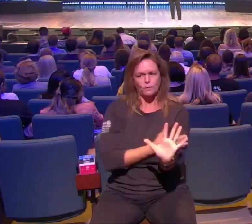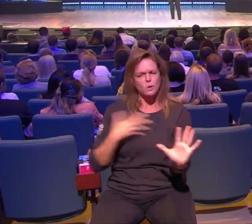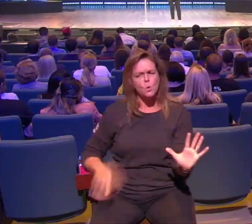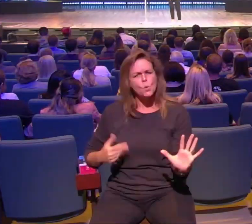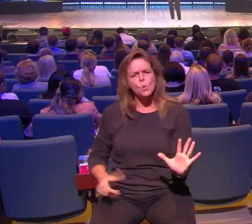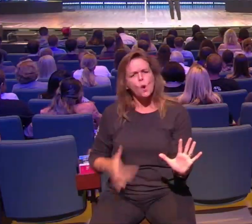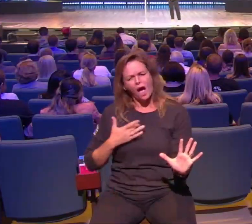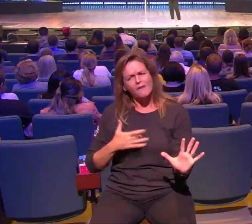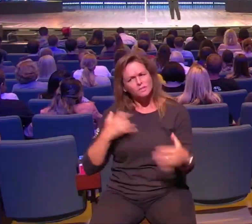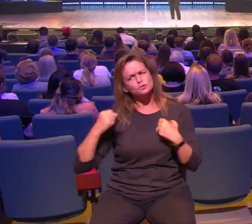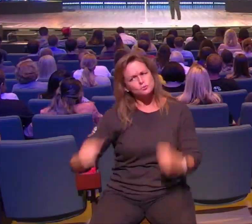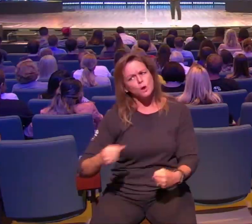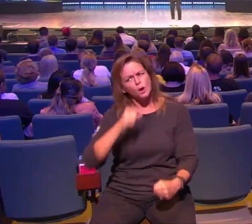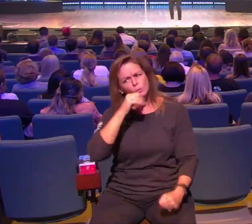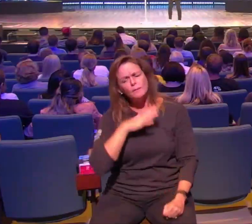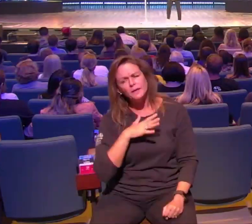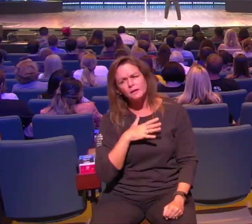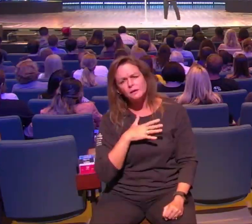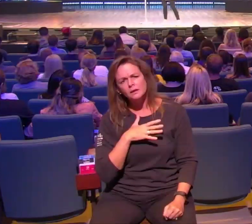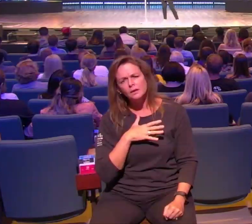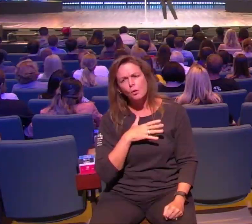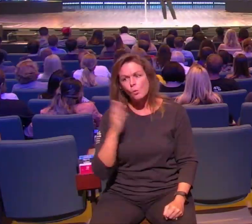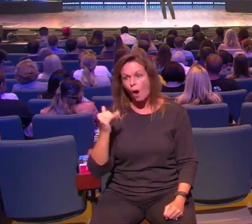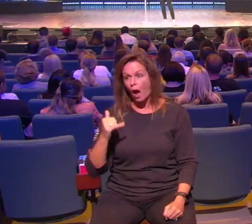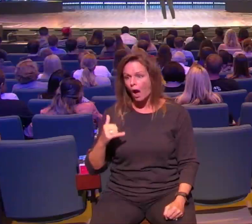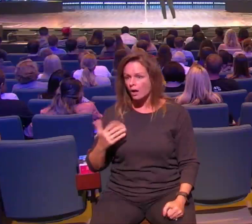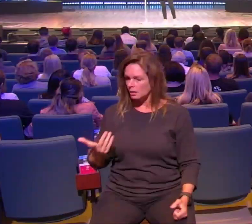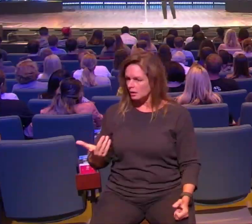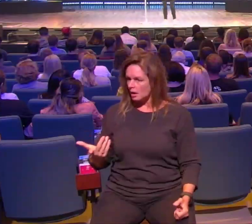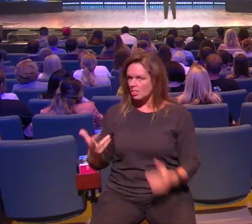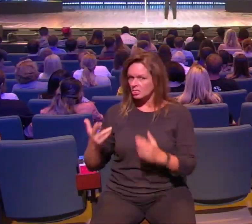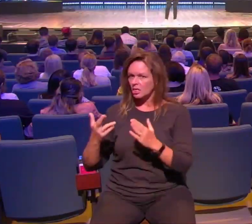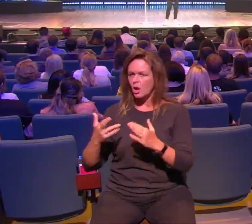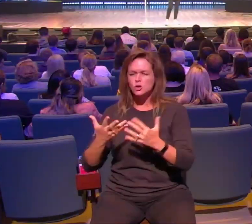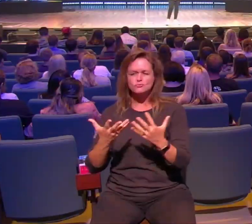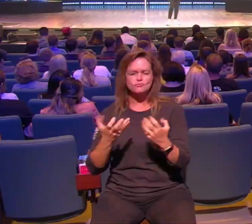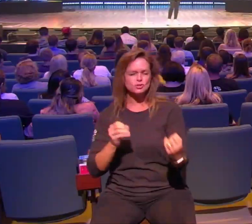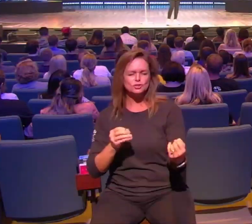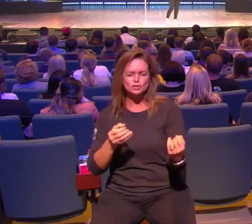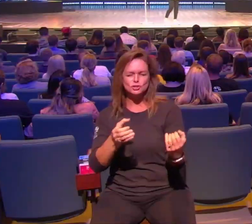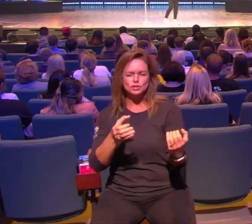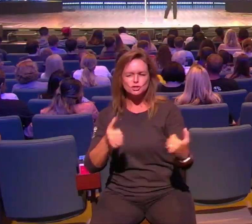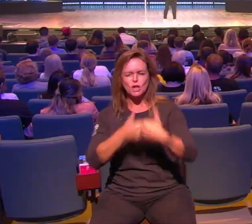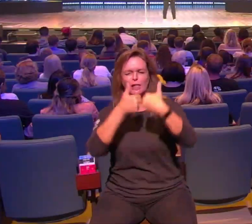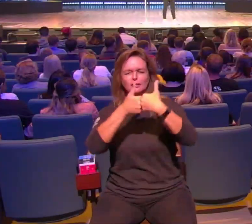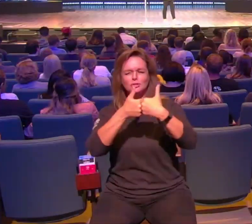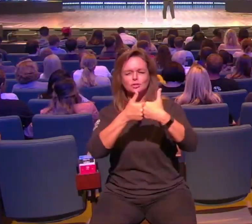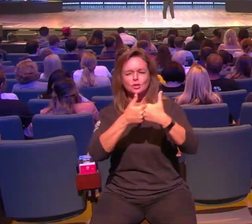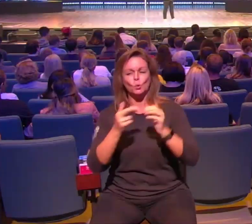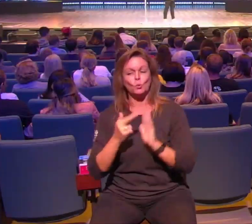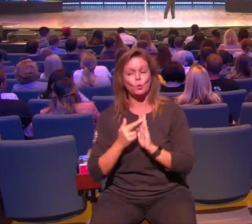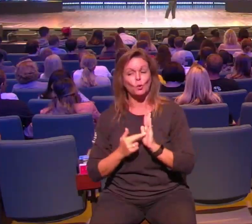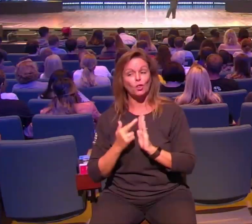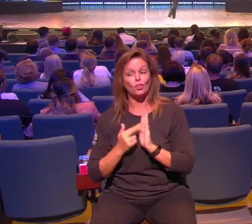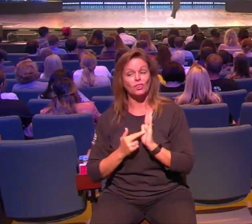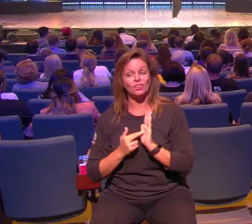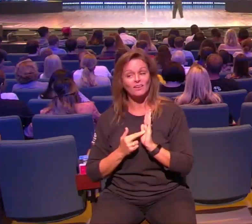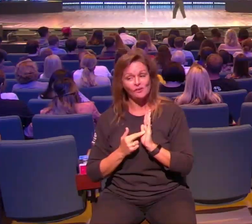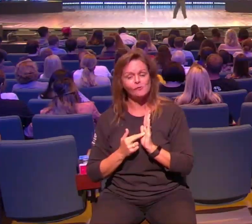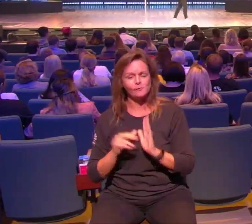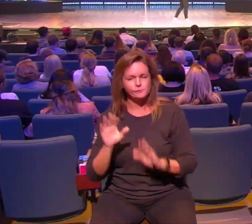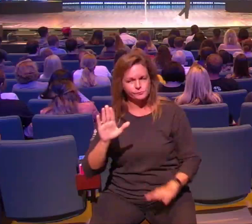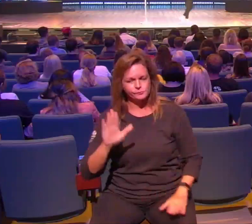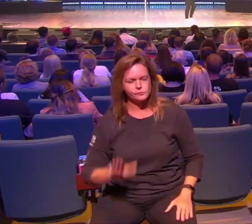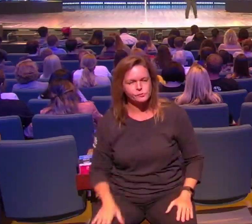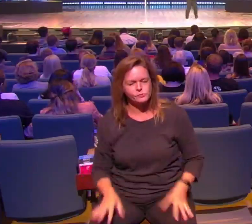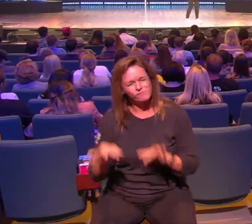the Bible because they had the courage to do something that had never been done before. And Numbers 27, it picks up and it says this, starting in verse 1,